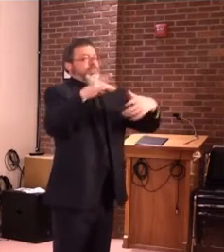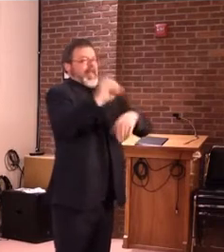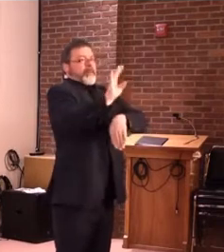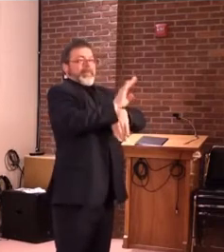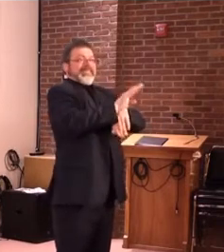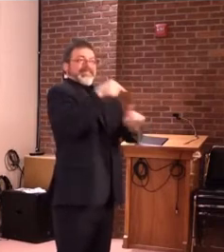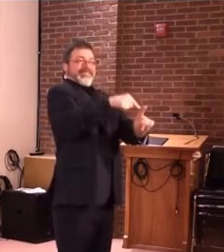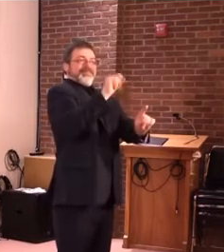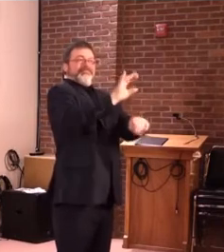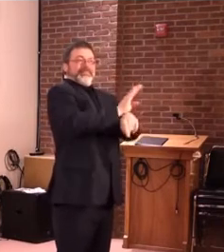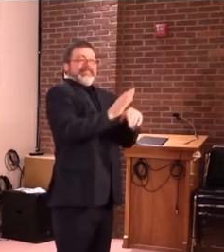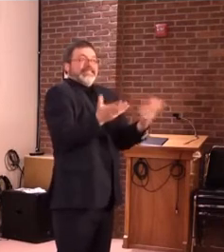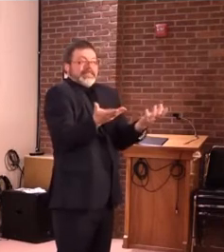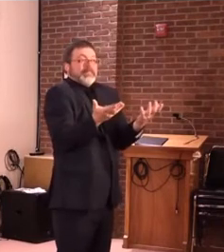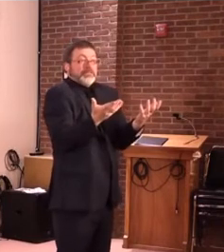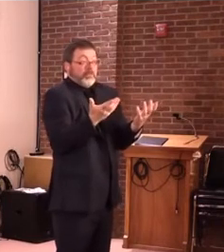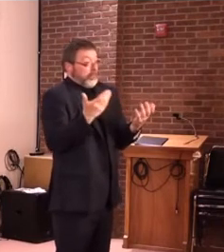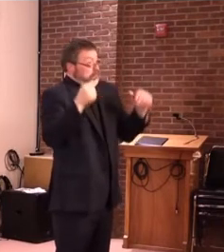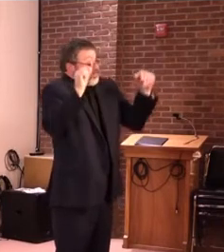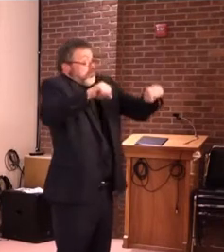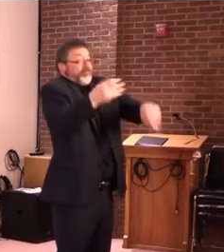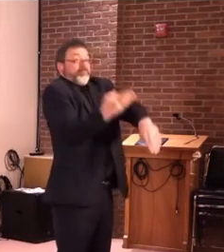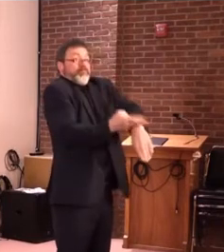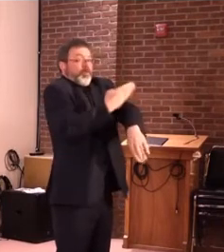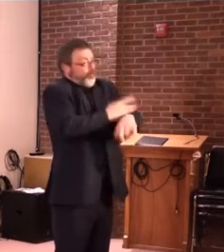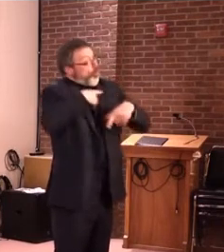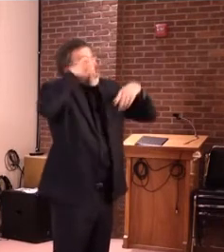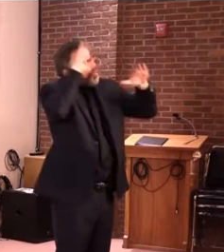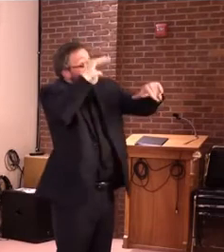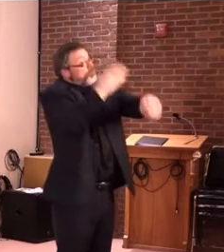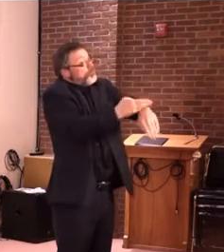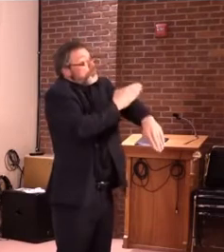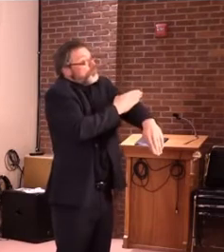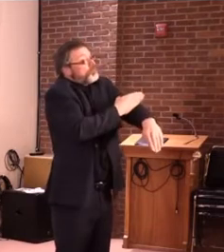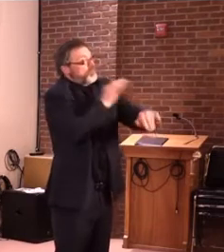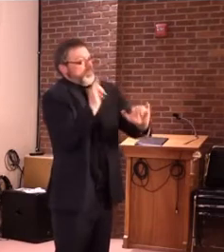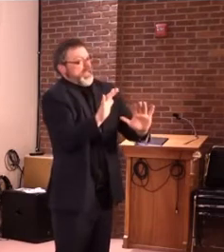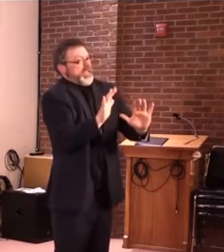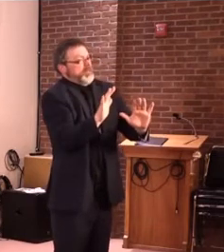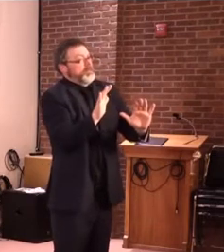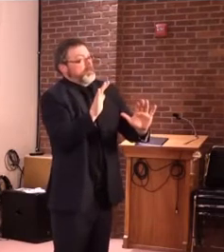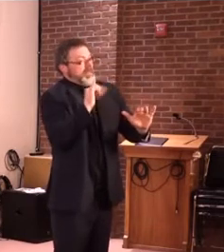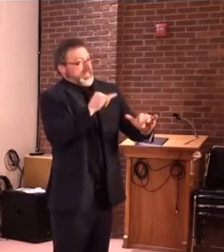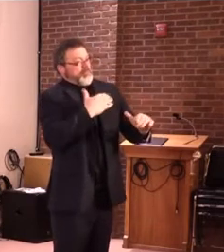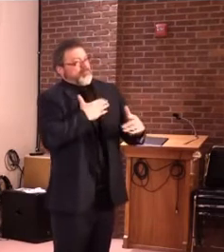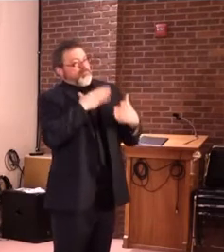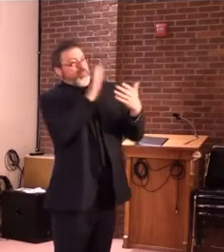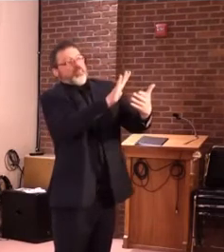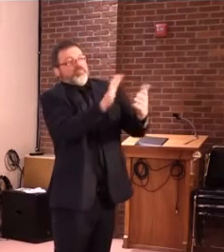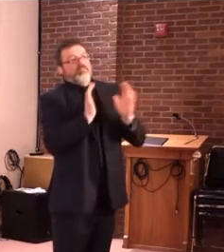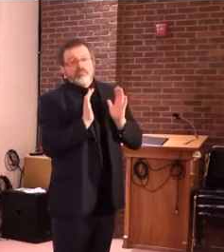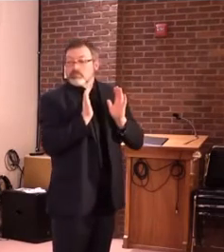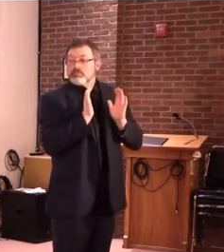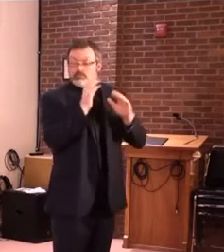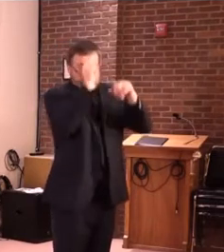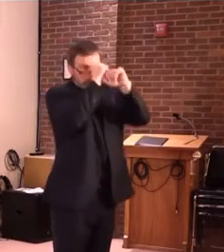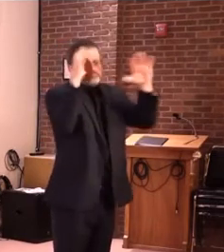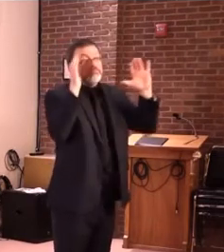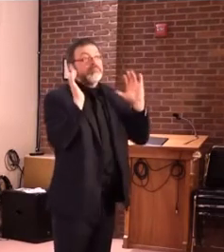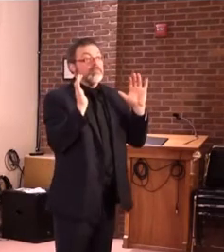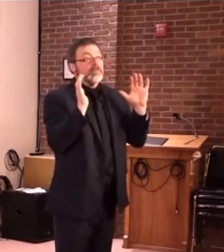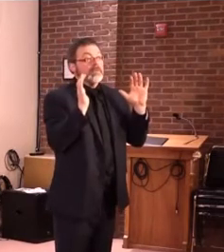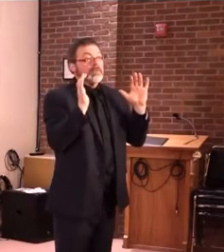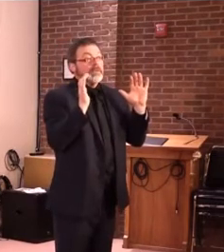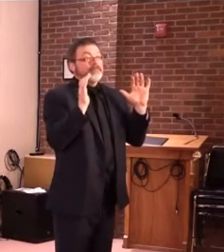So that's how we're looking at the program. And we're talking in a global scale of about 670 dairy